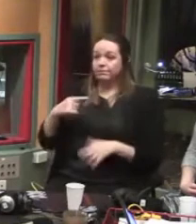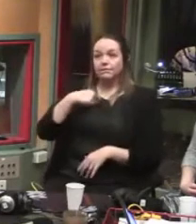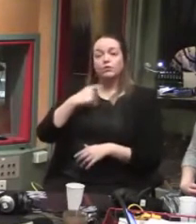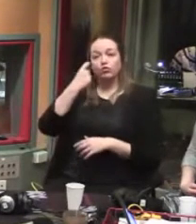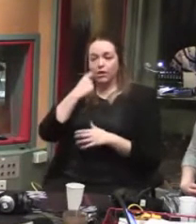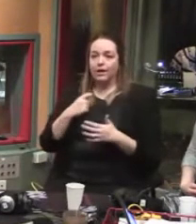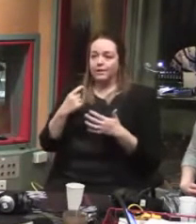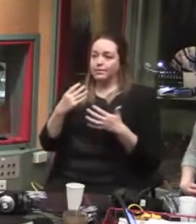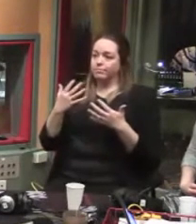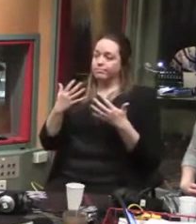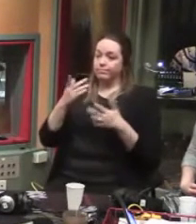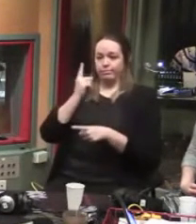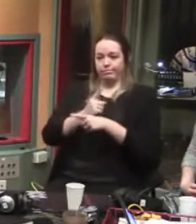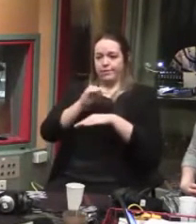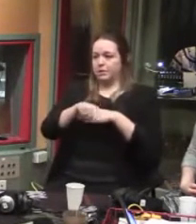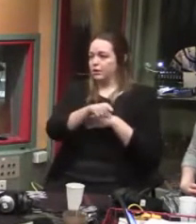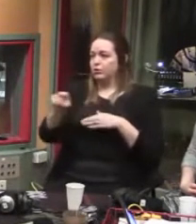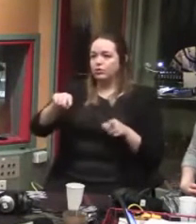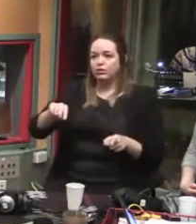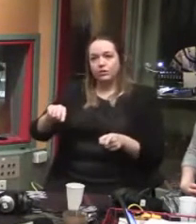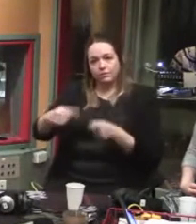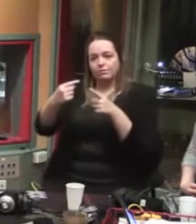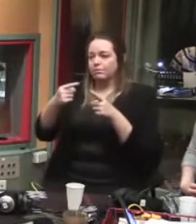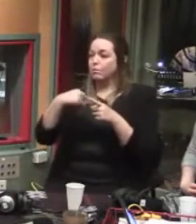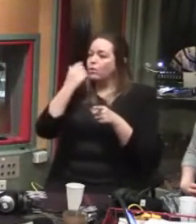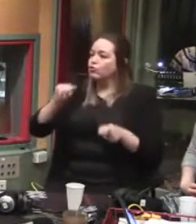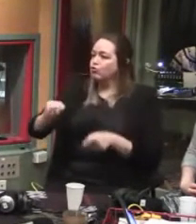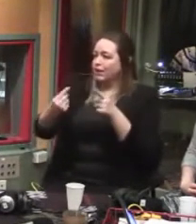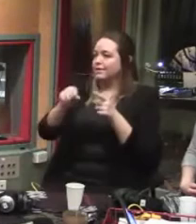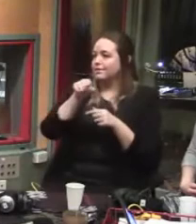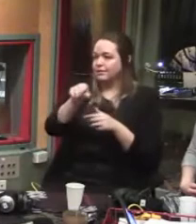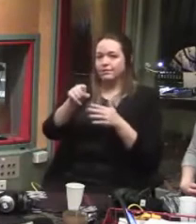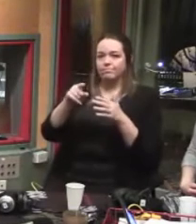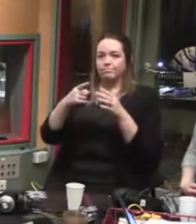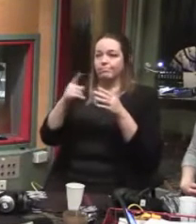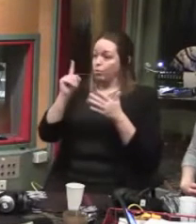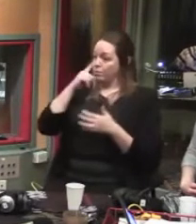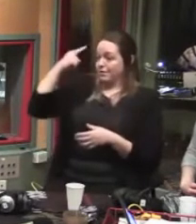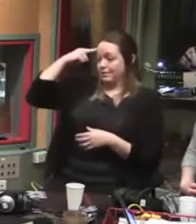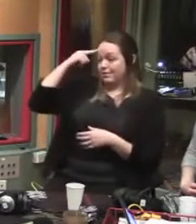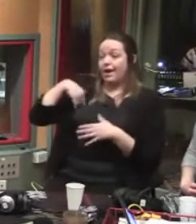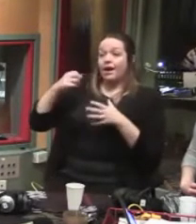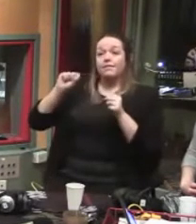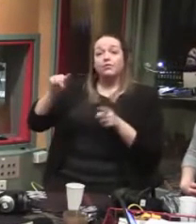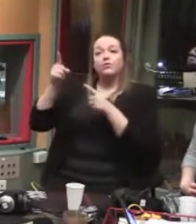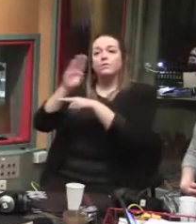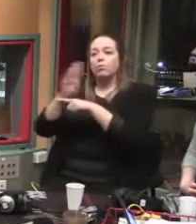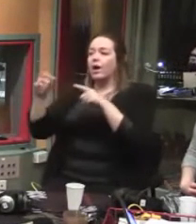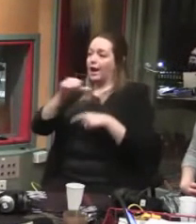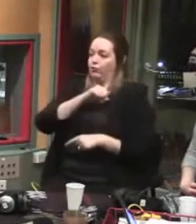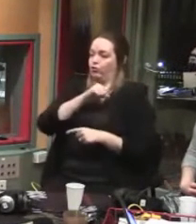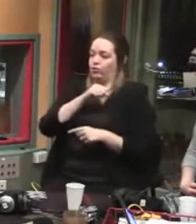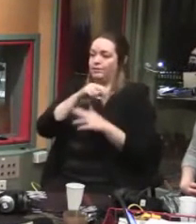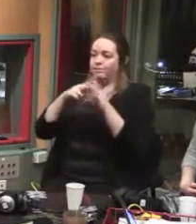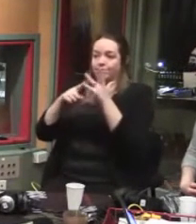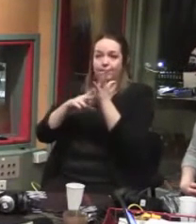trying to address... challenging those assumptions. And in fact, one of the boards I chair now is the Attitude Foundation, which is determined to change